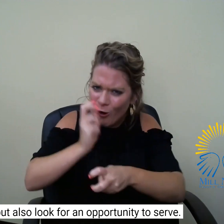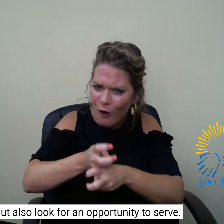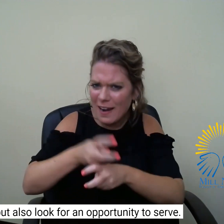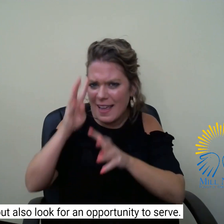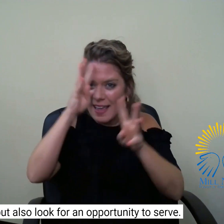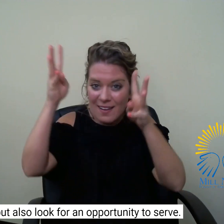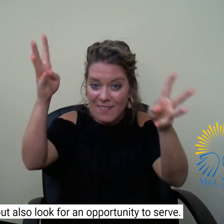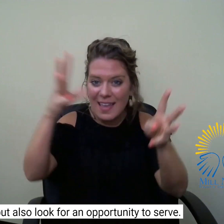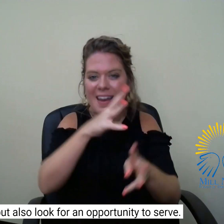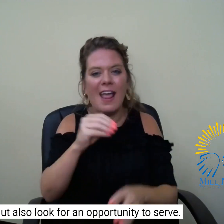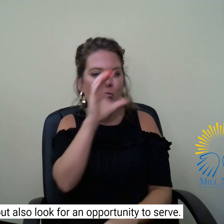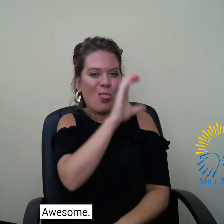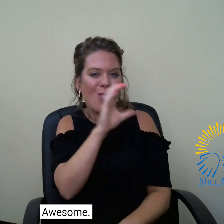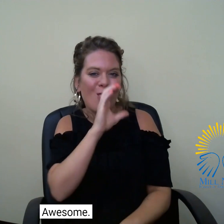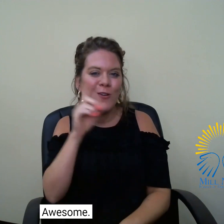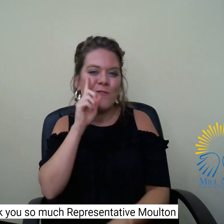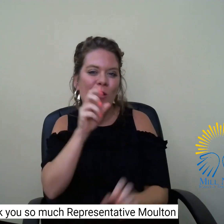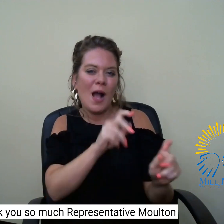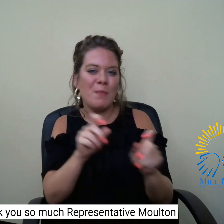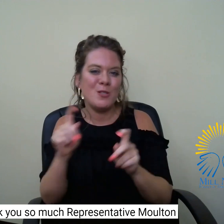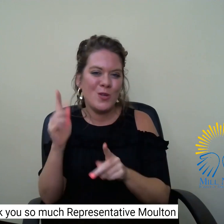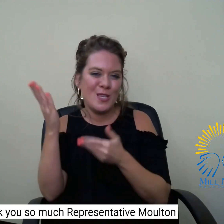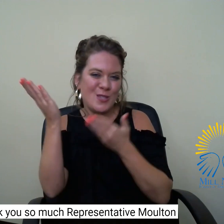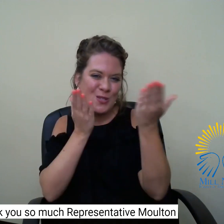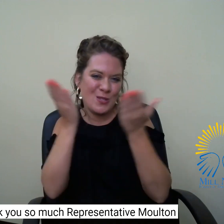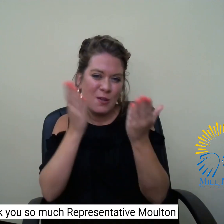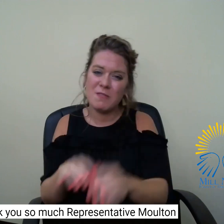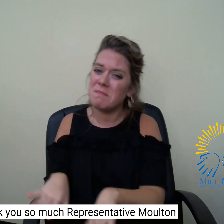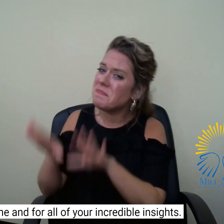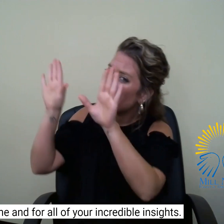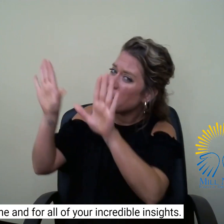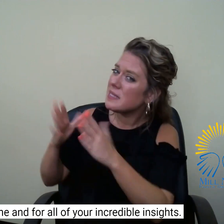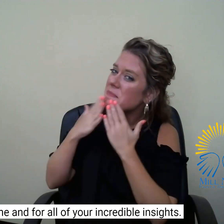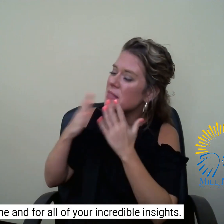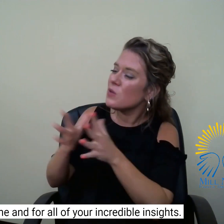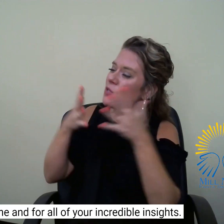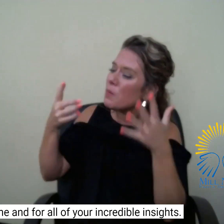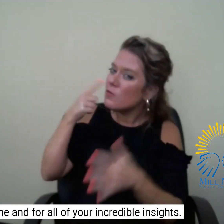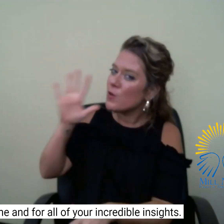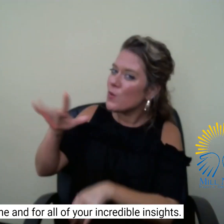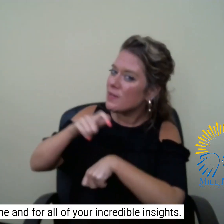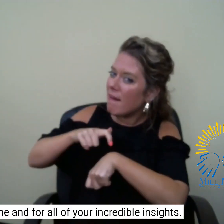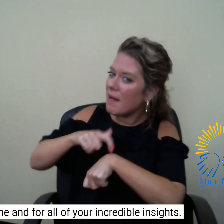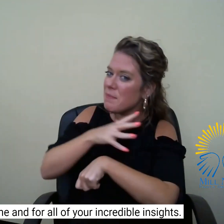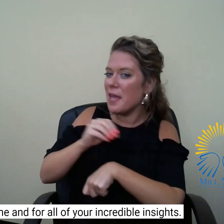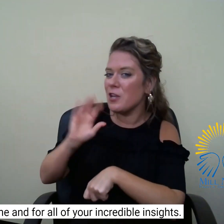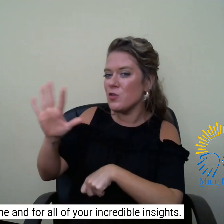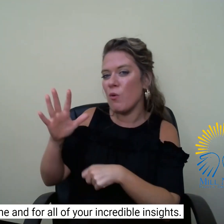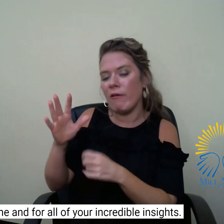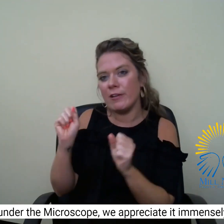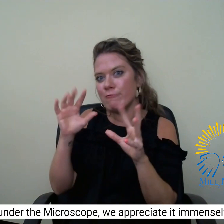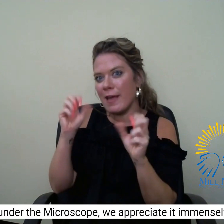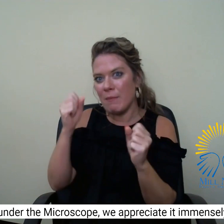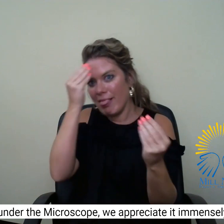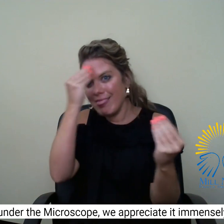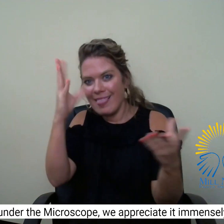for an opportunity to serve. Awesome. And thank you so much, Representative Moulton, for your time and for all of your incredible insights. On behalf of Politics